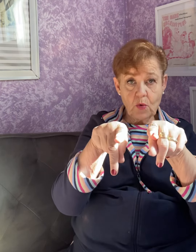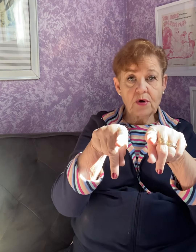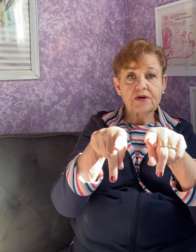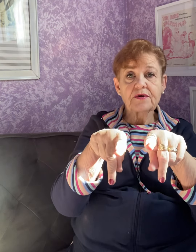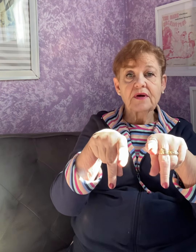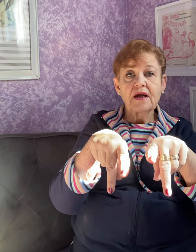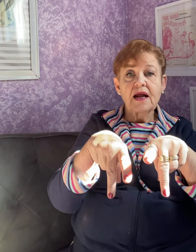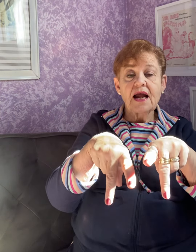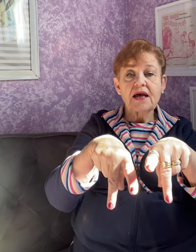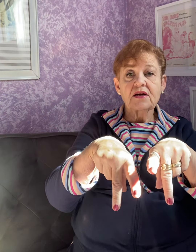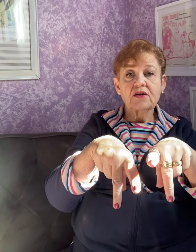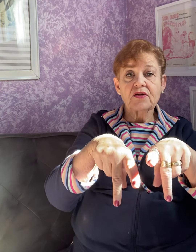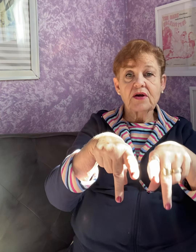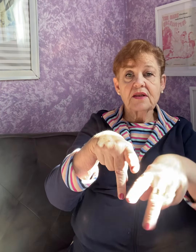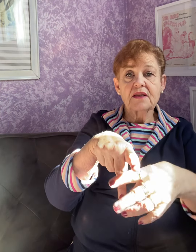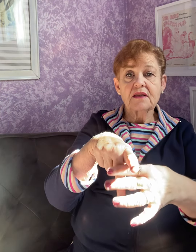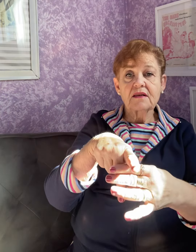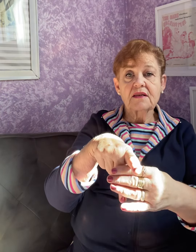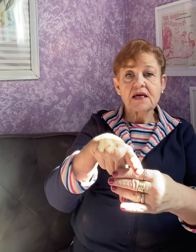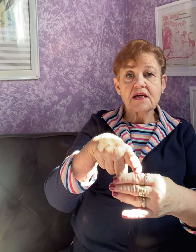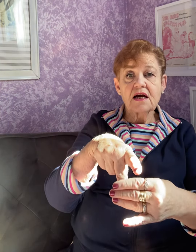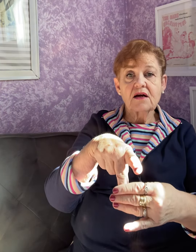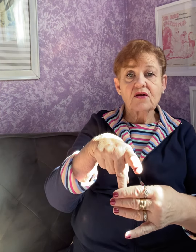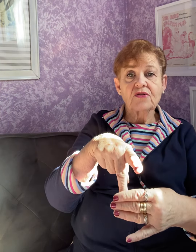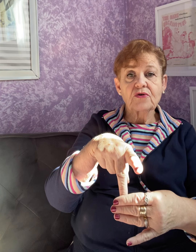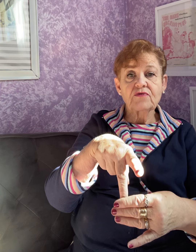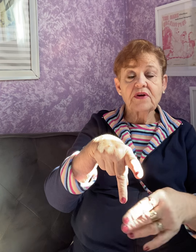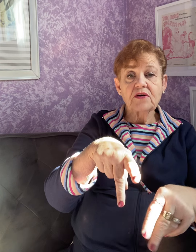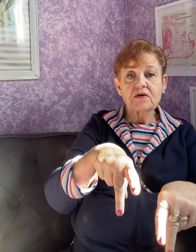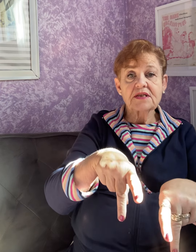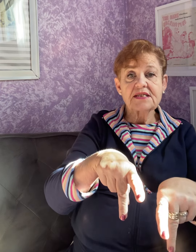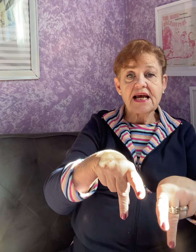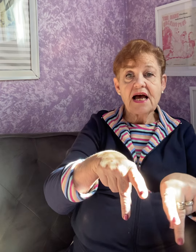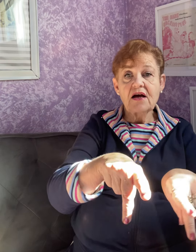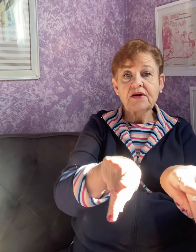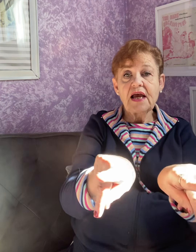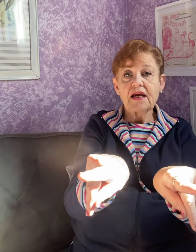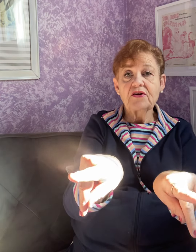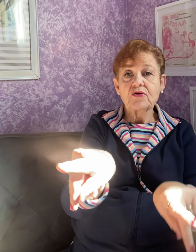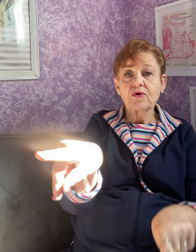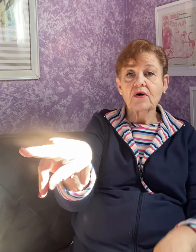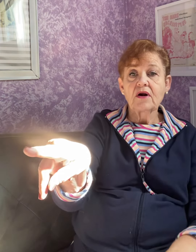outward, and the third finger is down, and your